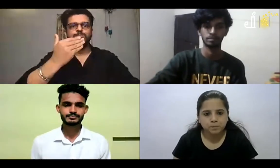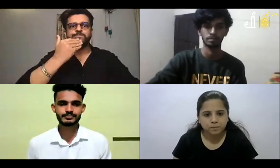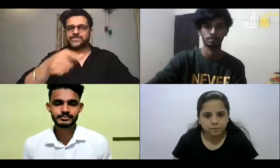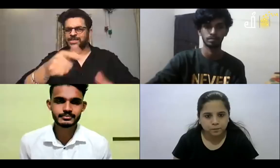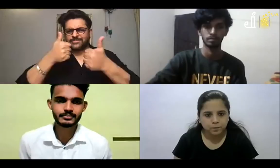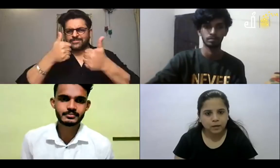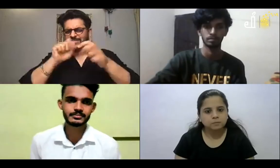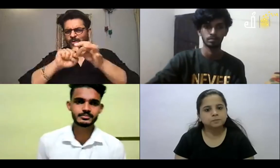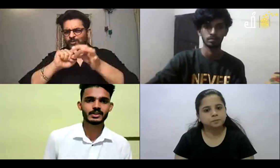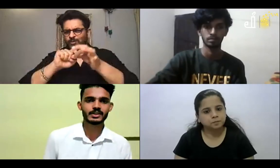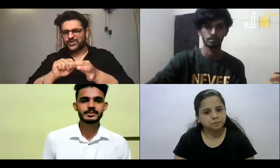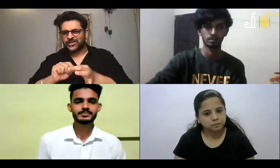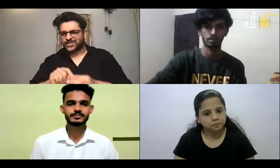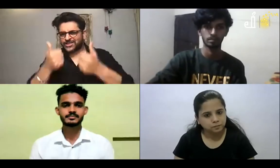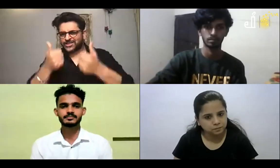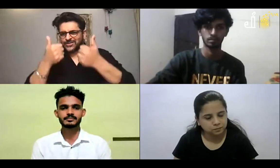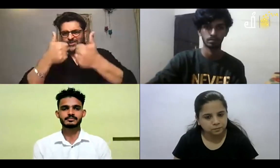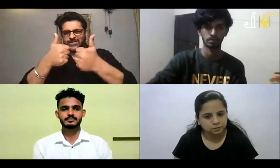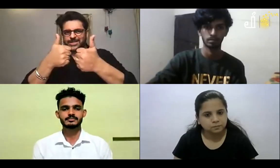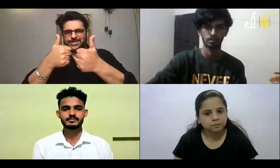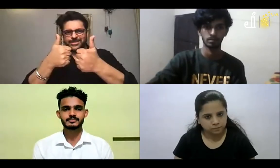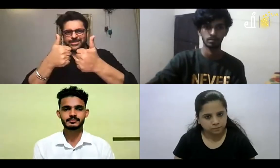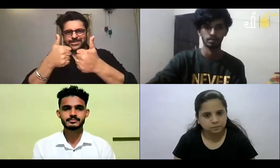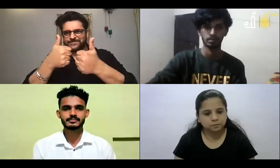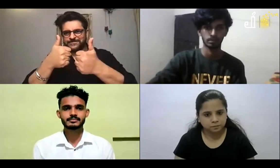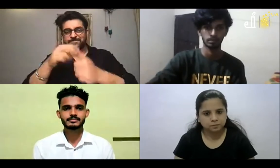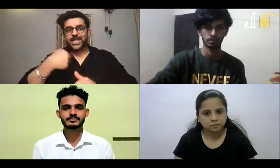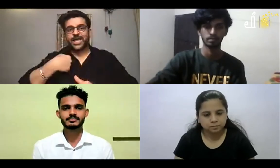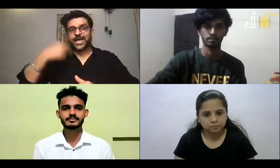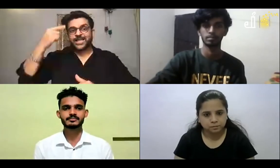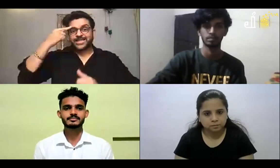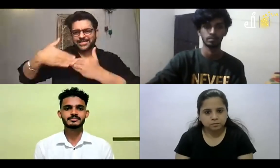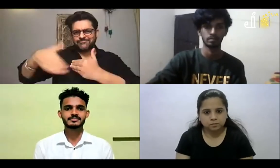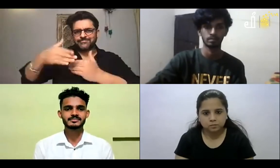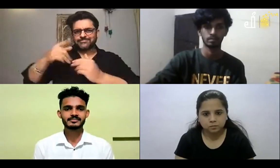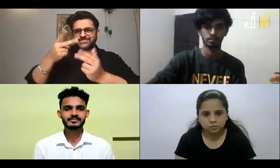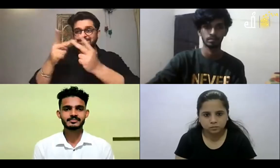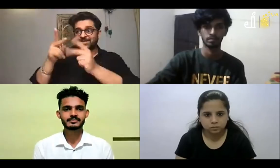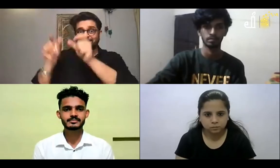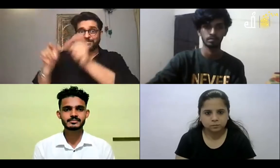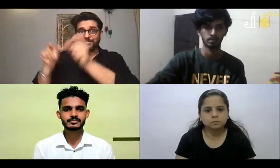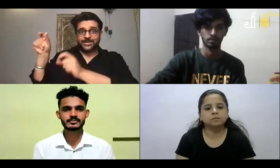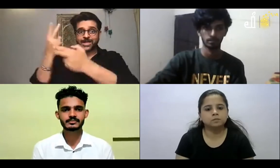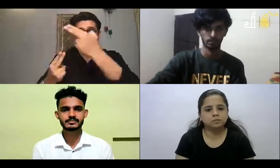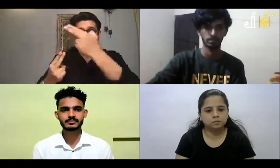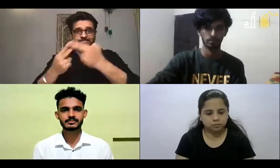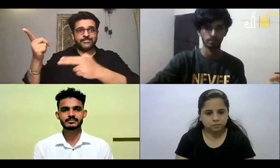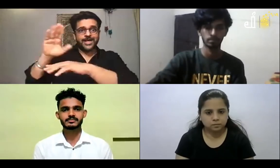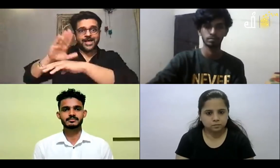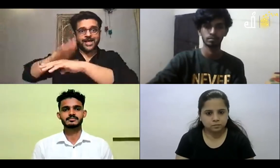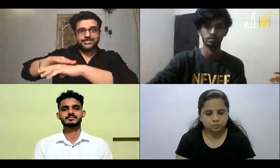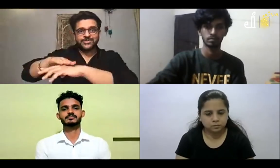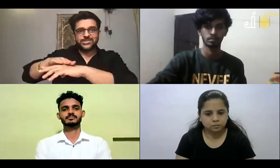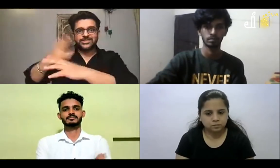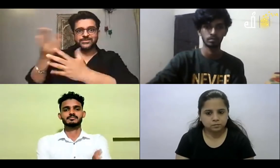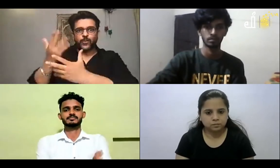Okay, thank you. Thank you. I think some great questions, some great points. I think we have a